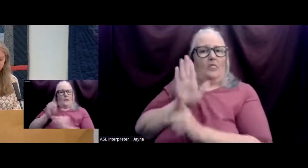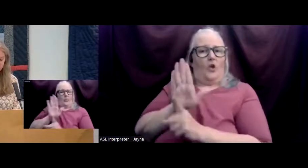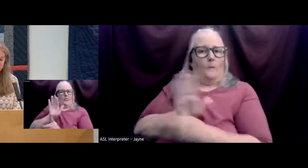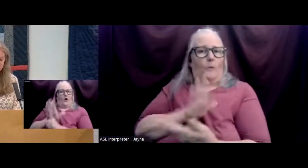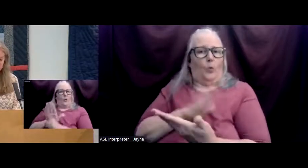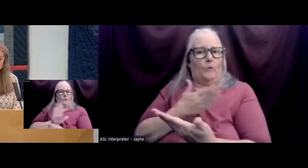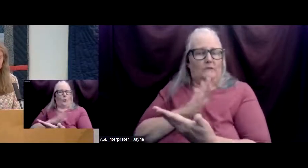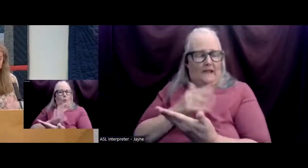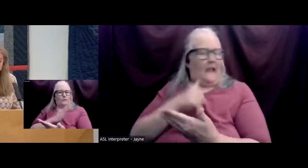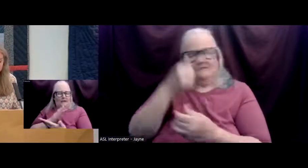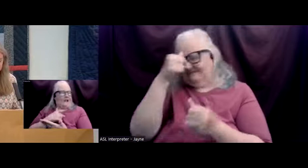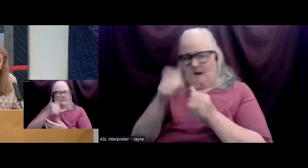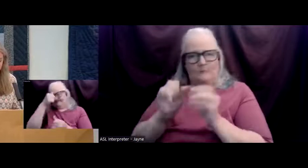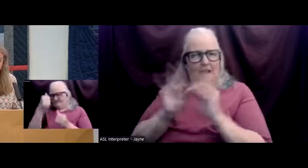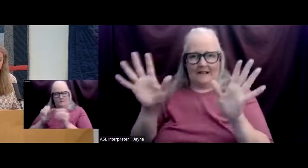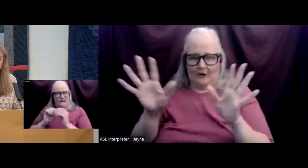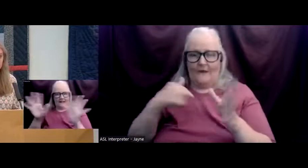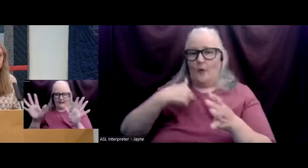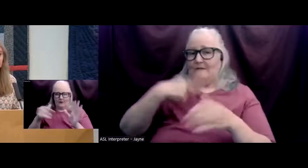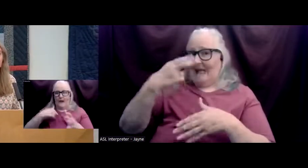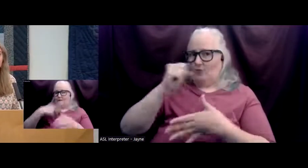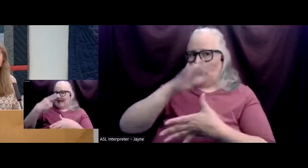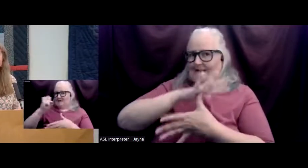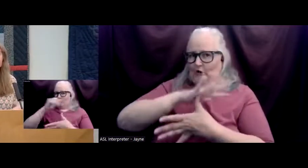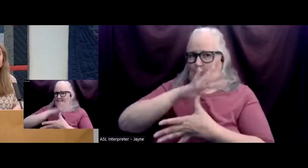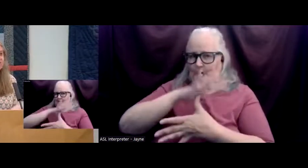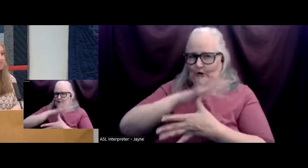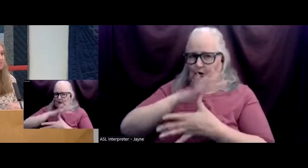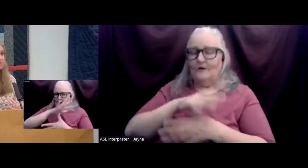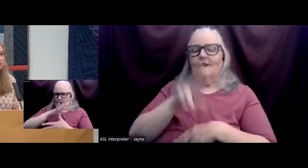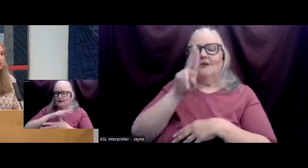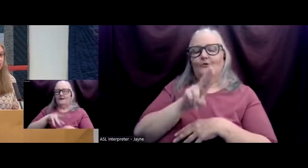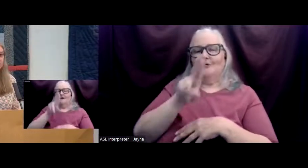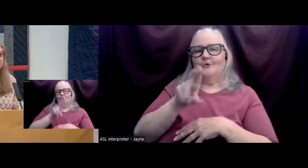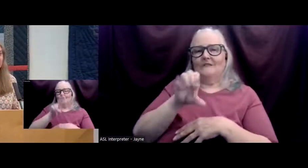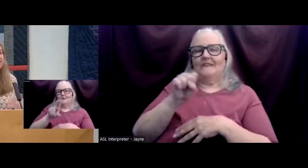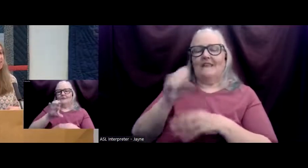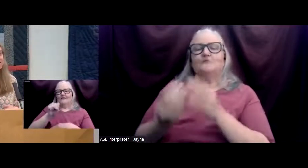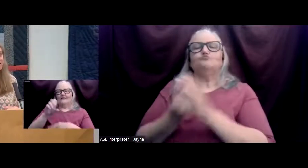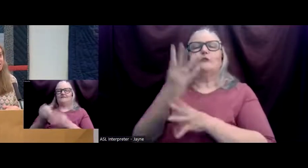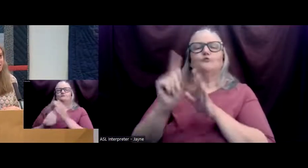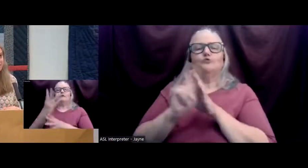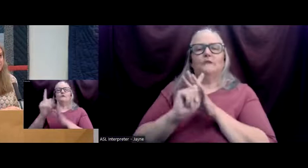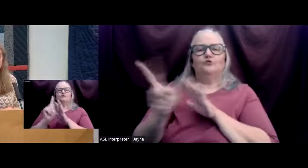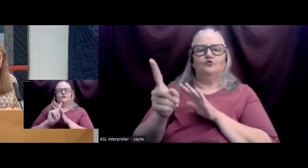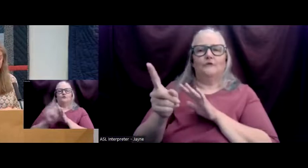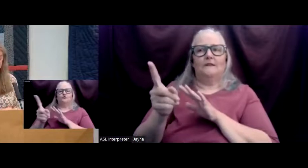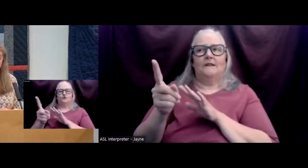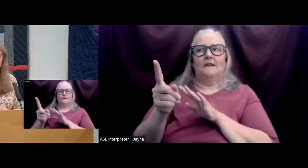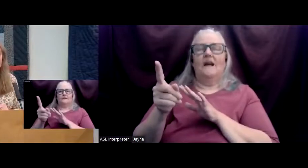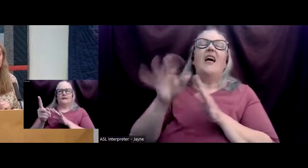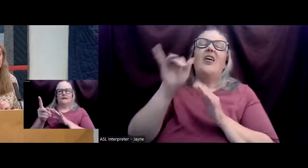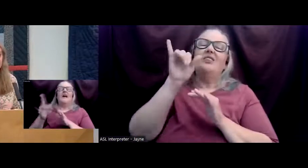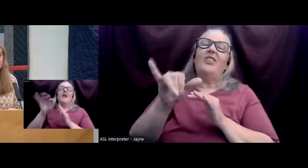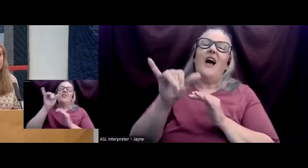clearly. Senior year of high school, we were at a UUCSS spring retreat that has now sadly been